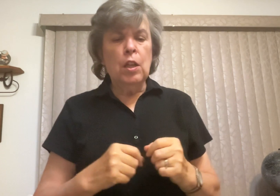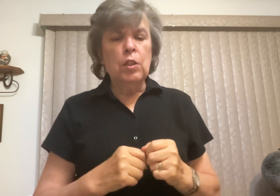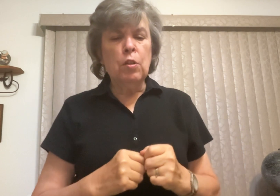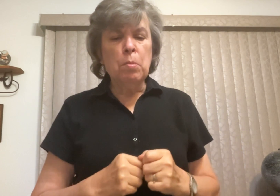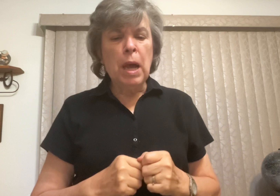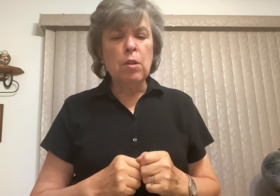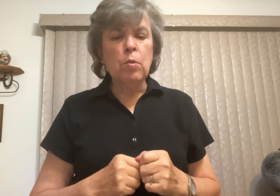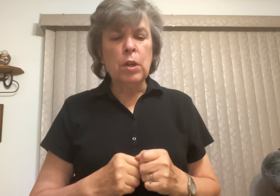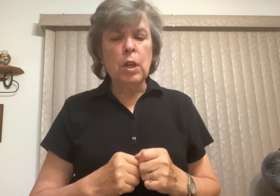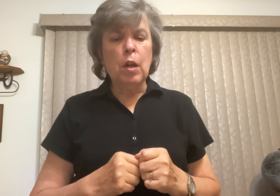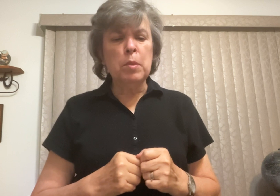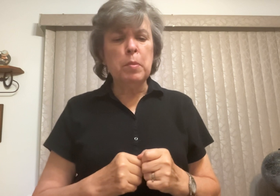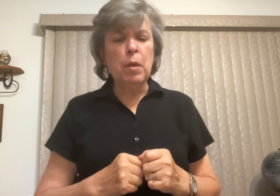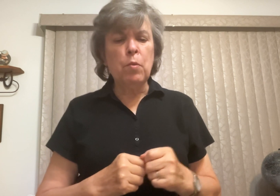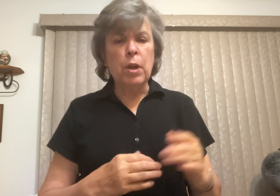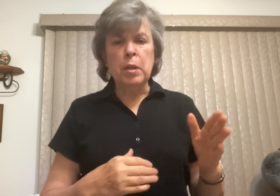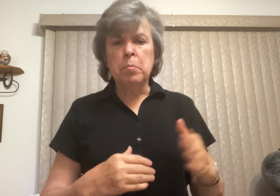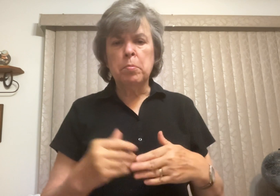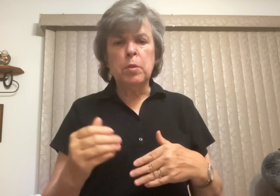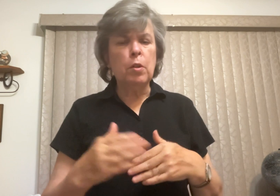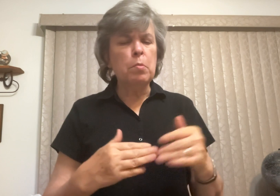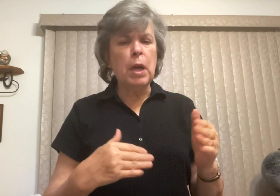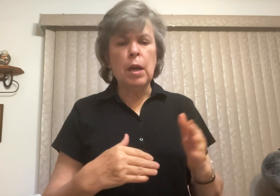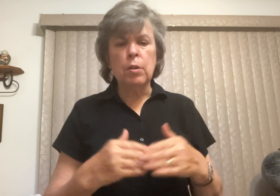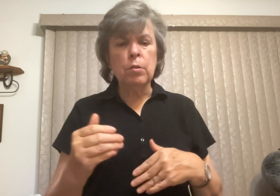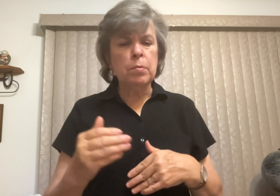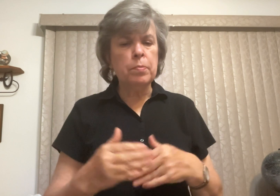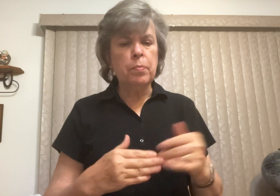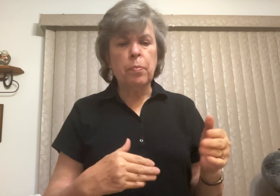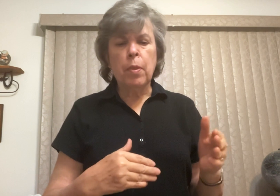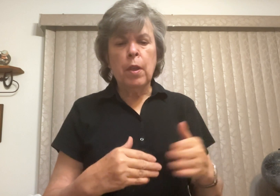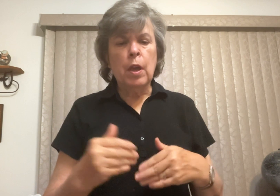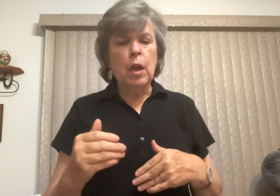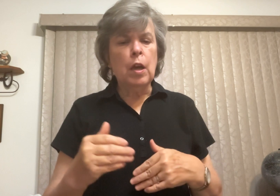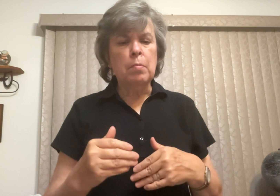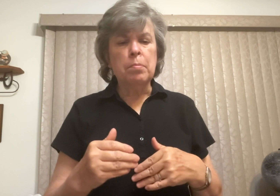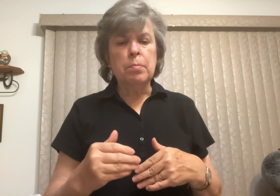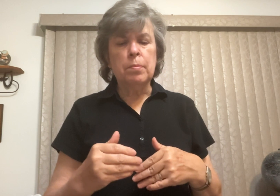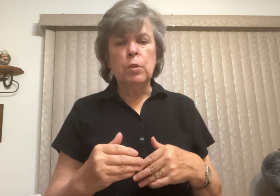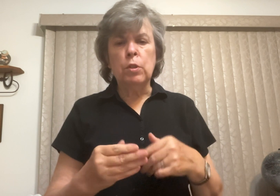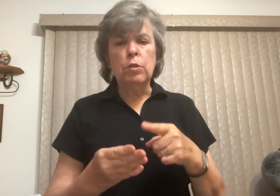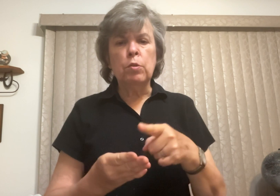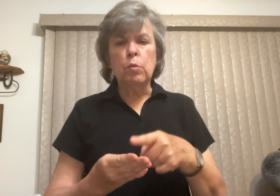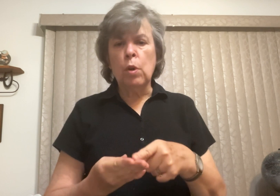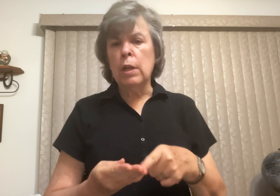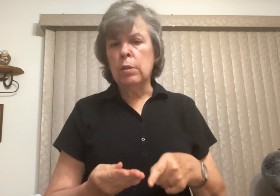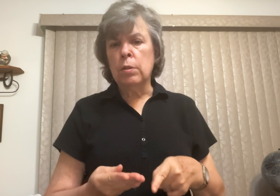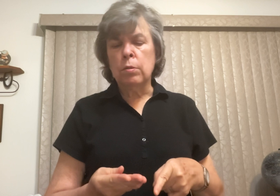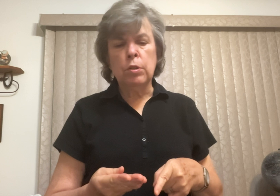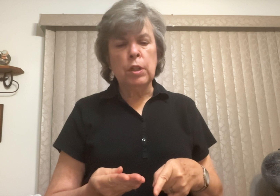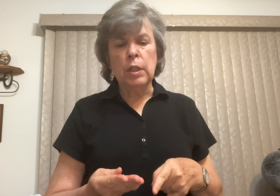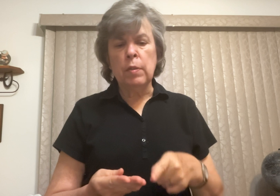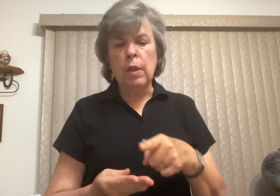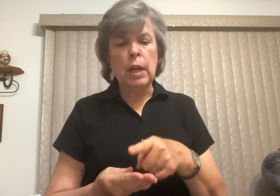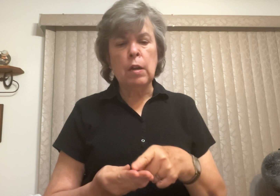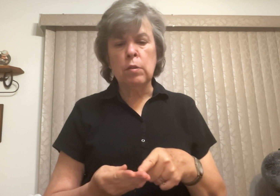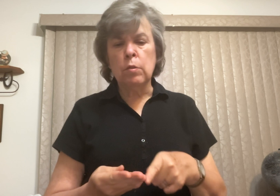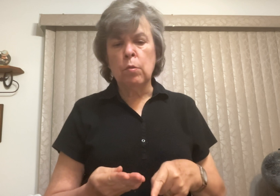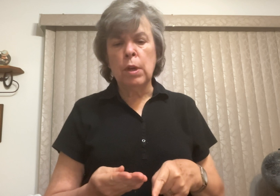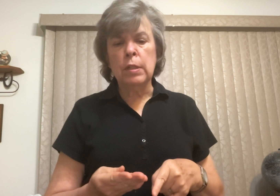No matter what comes my way, no matter, you can do the what, or you can leave that out, what.